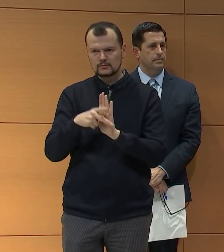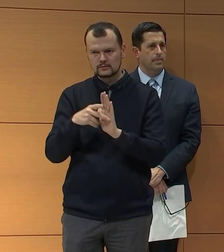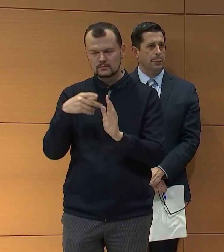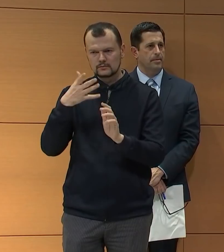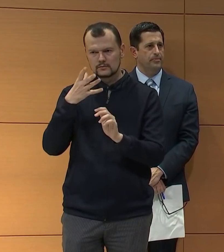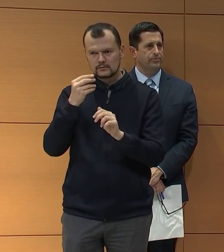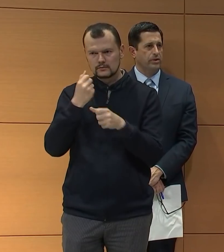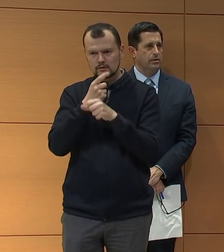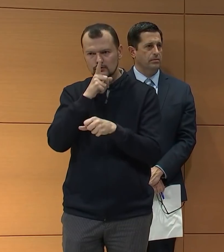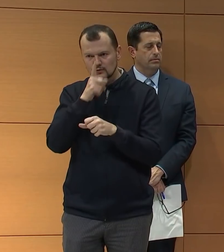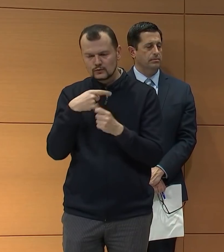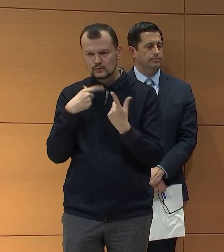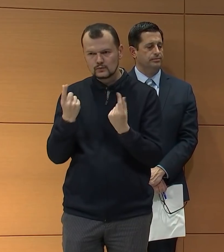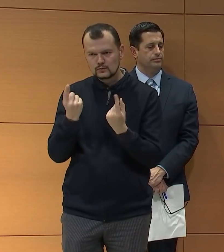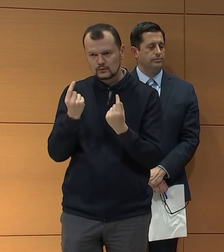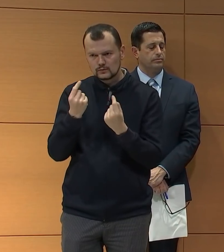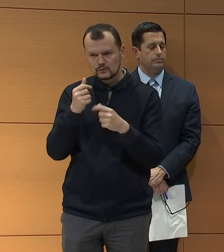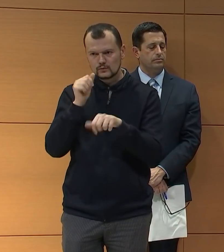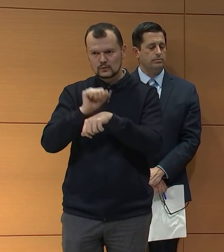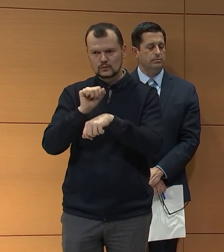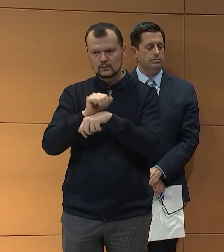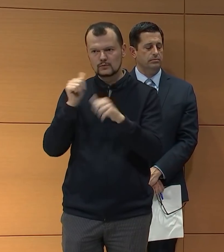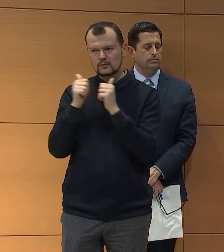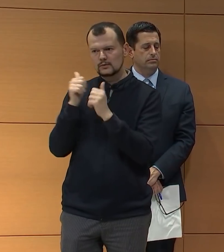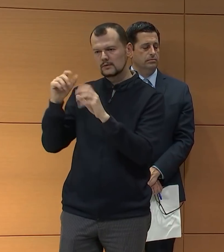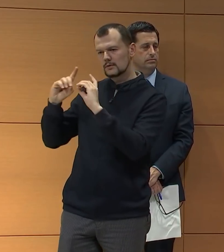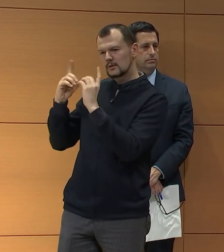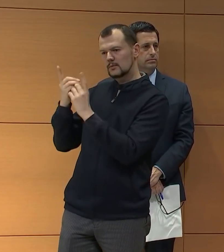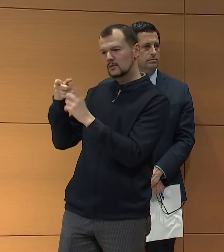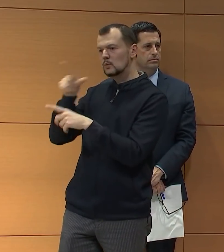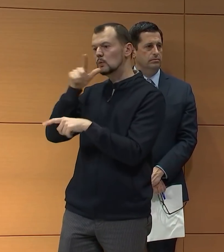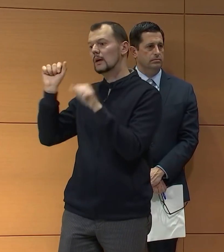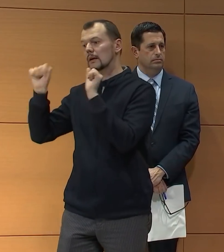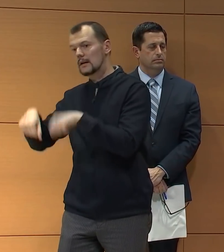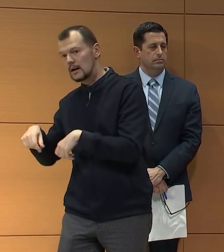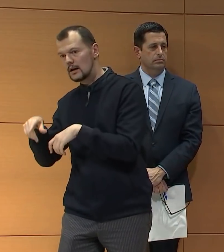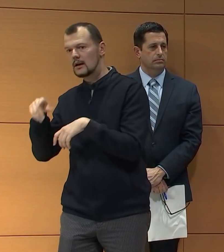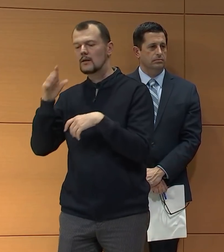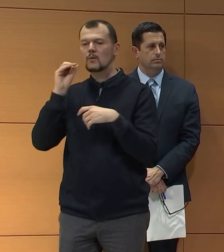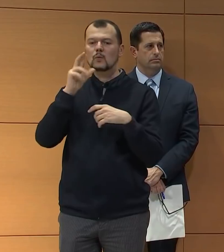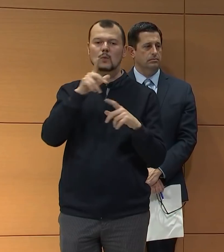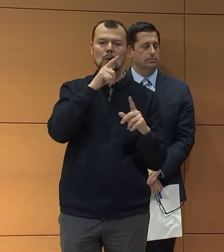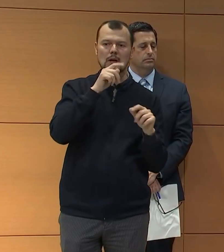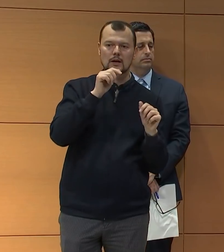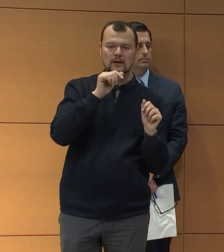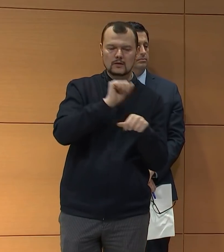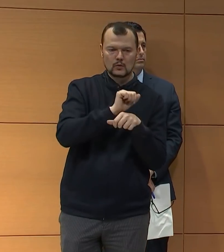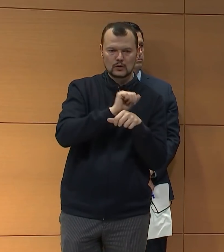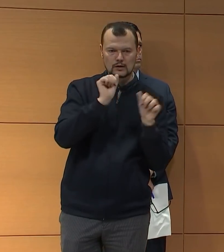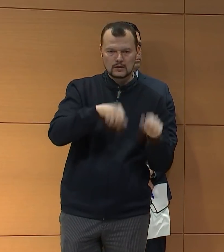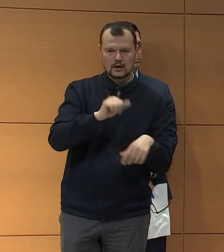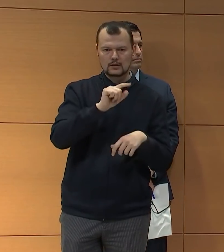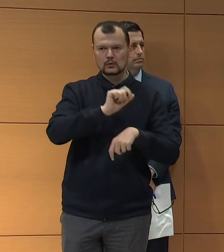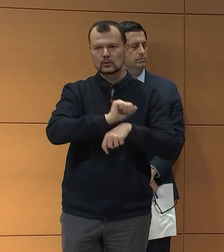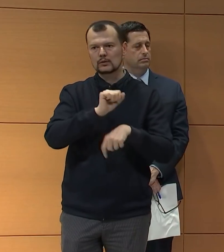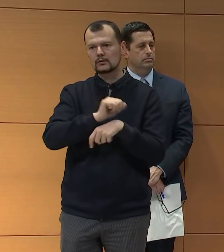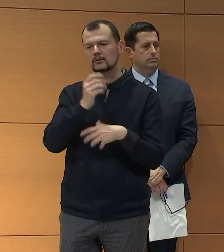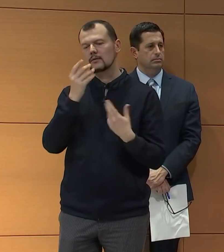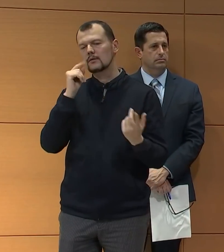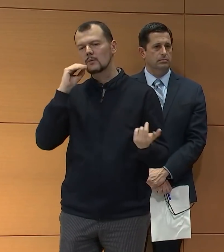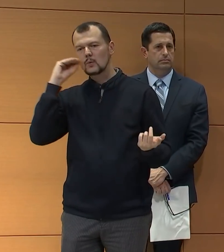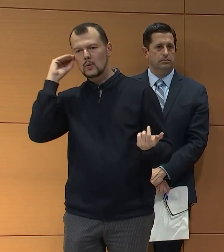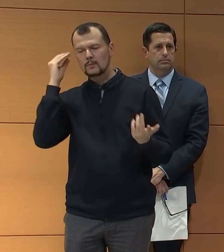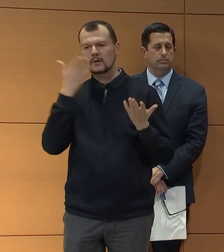who is available for telework and who can take advantage of that opportunity. So it's going to be on a case-by-case basis. What we